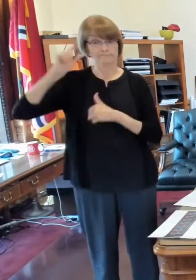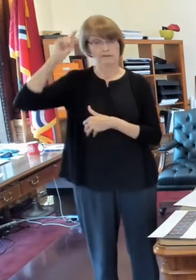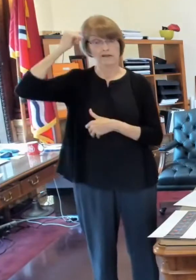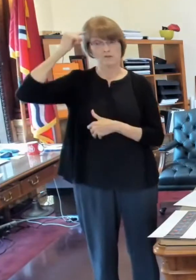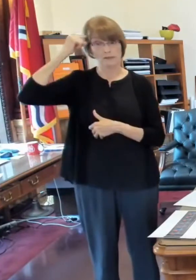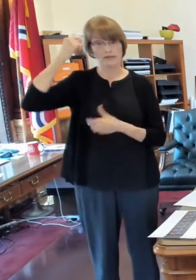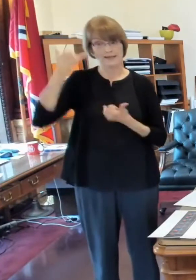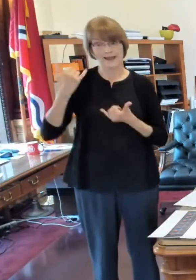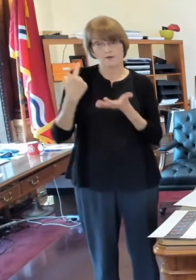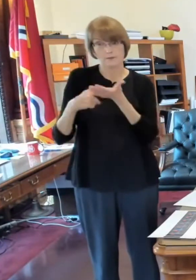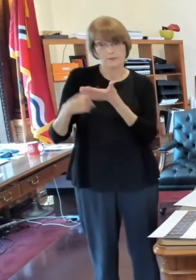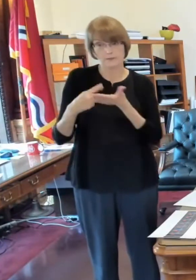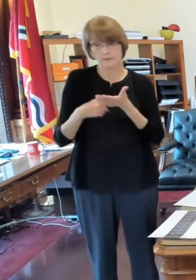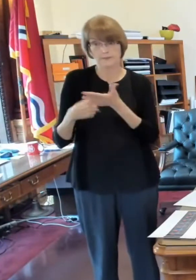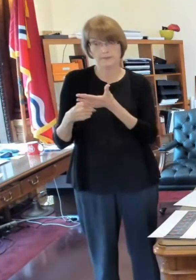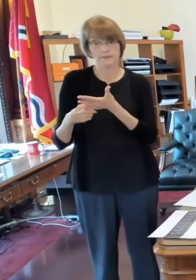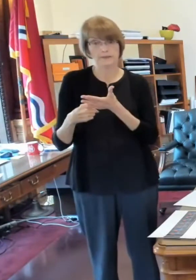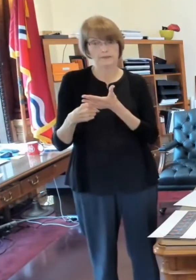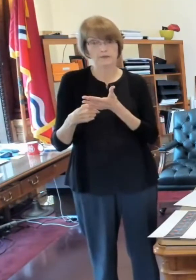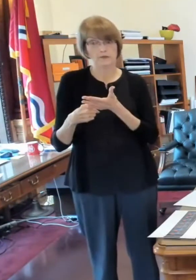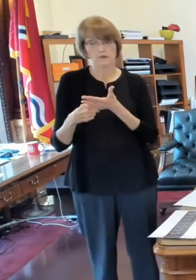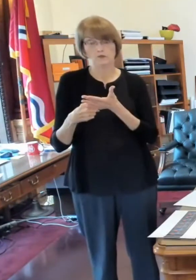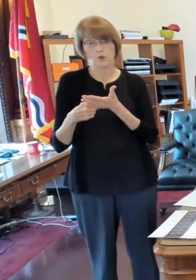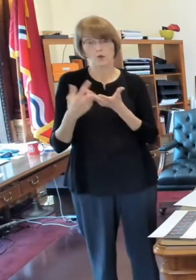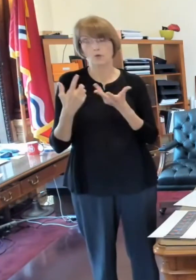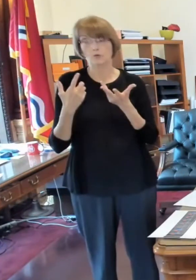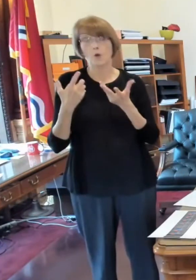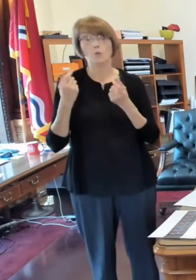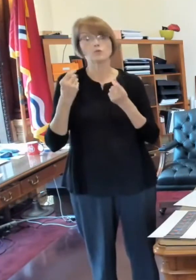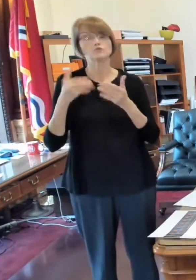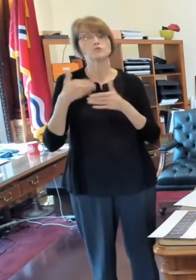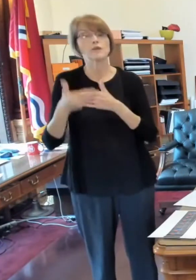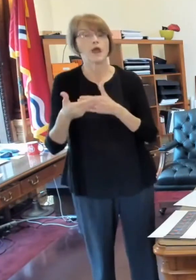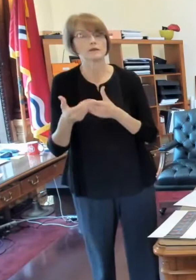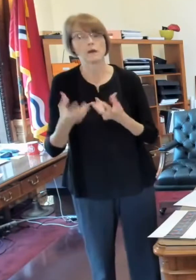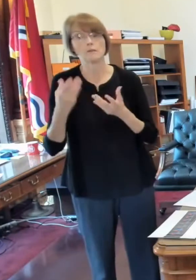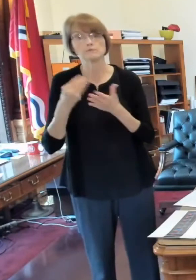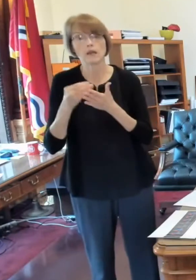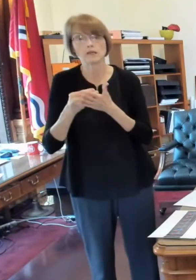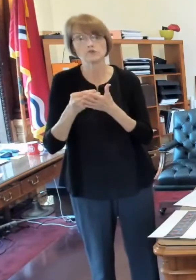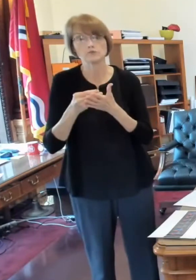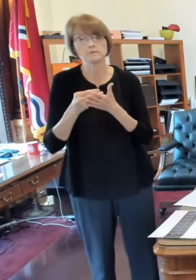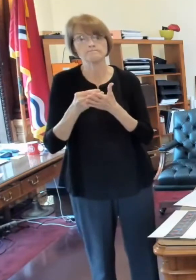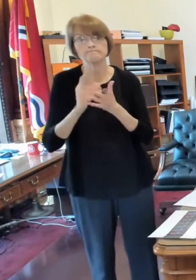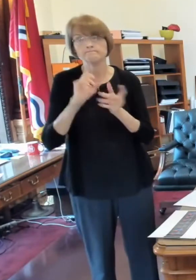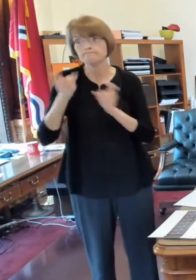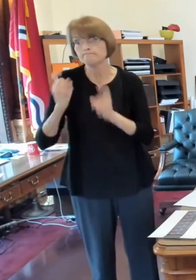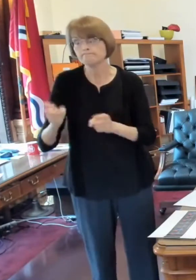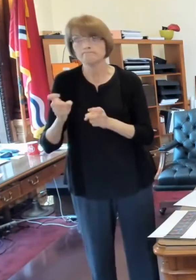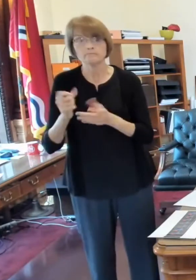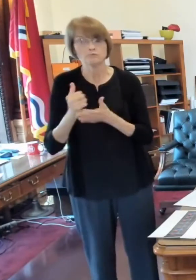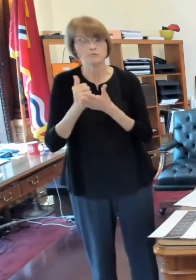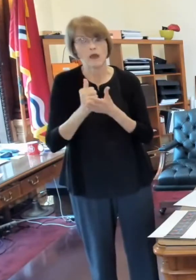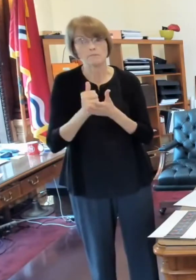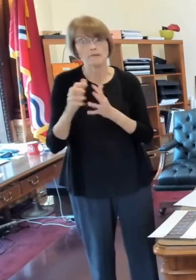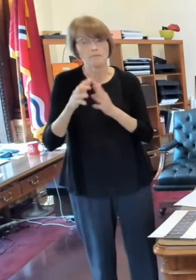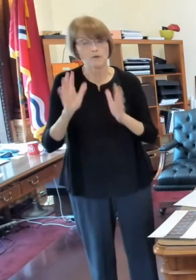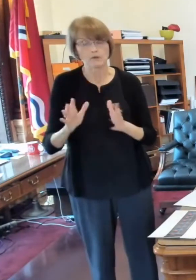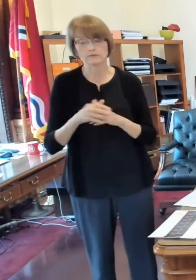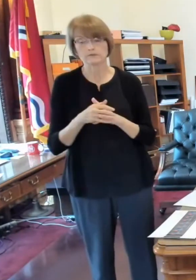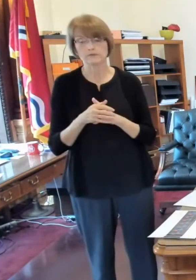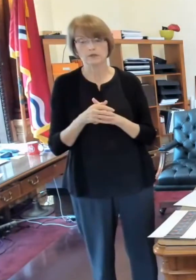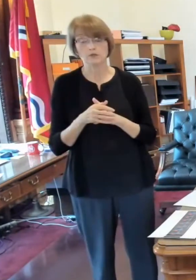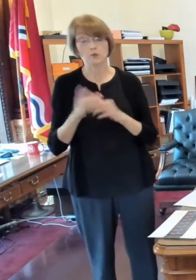now about the next stimulus package. We're very hopeful that they will have something together by the end of this